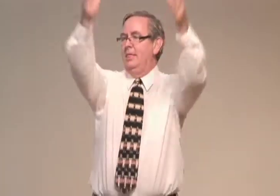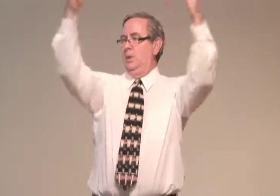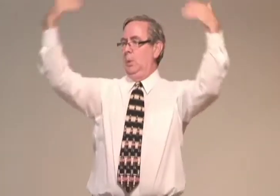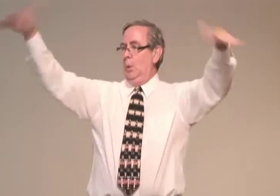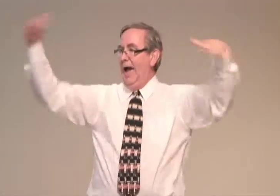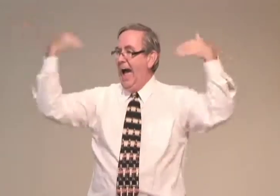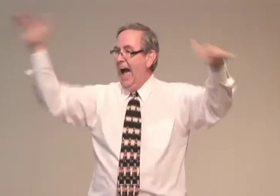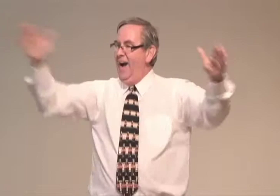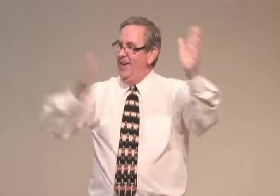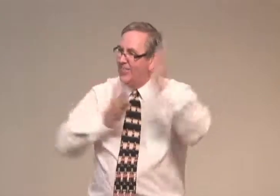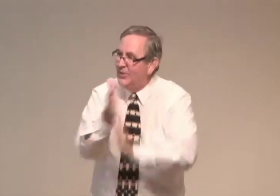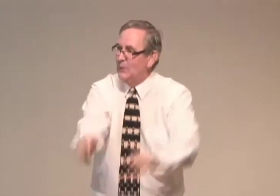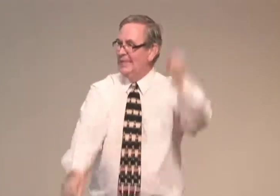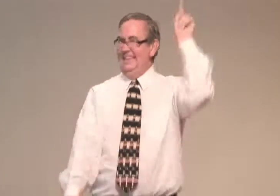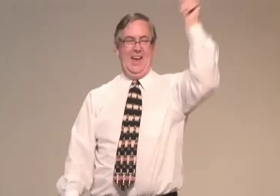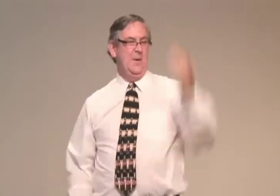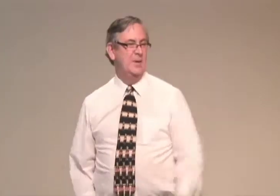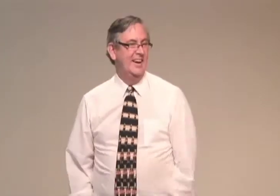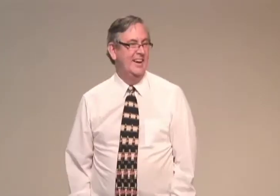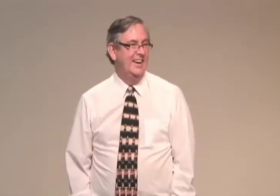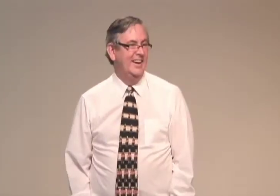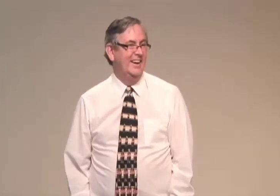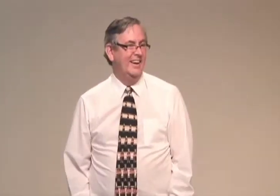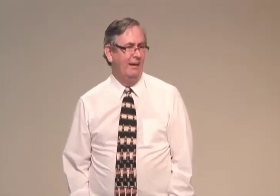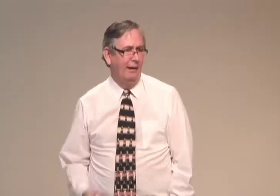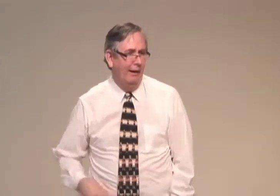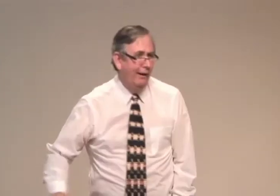promise and a path and it's all in him